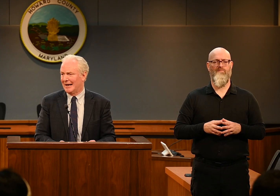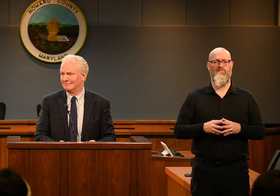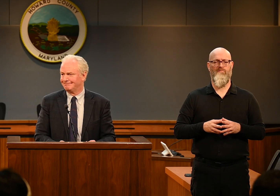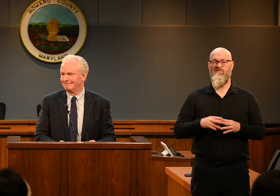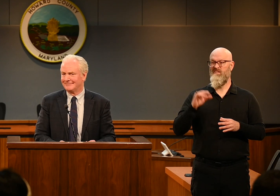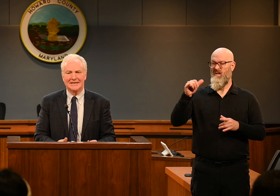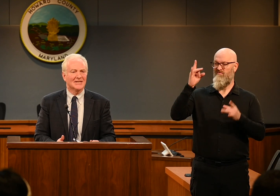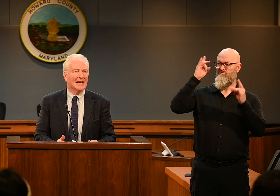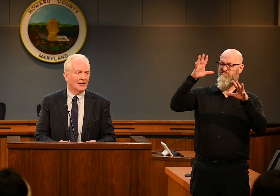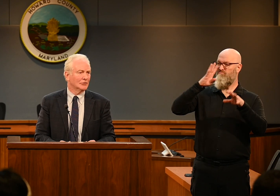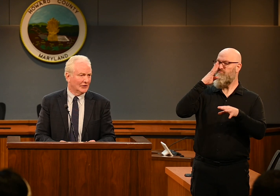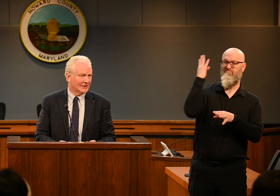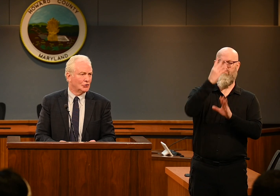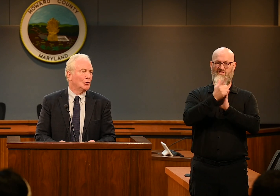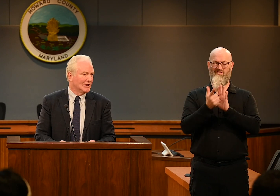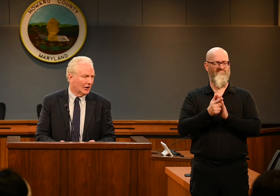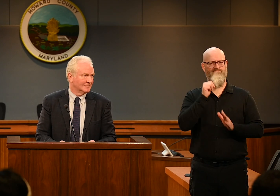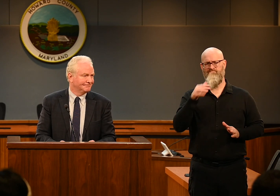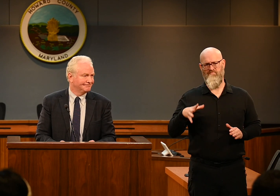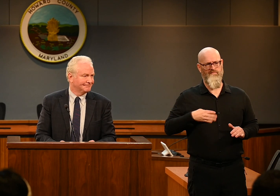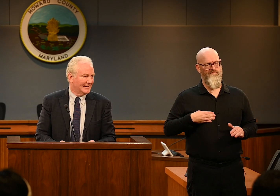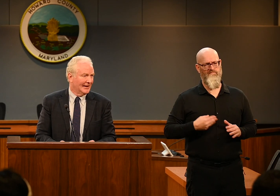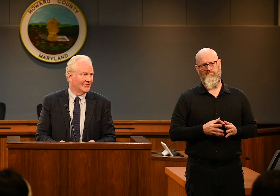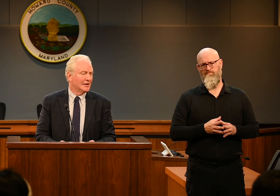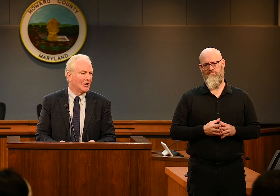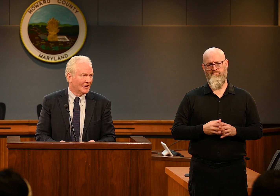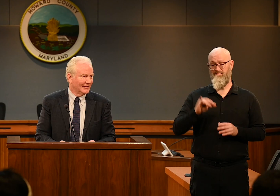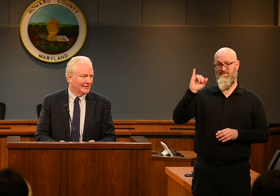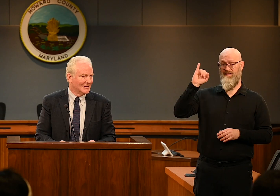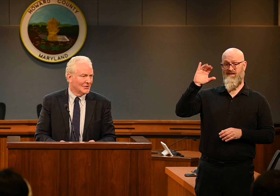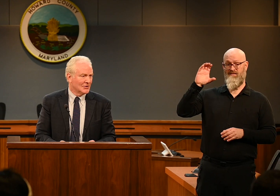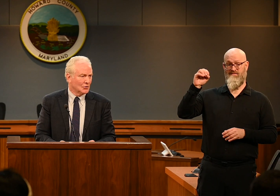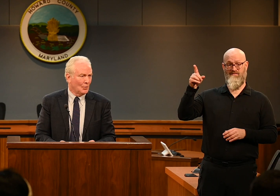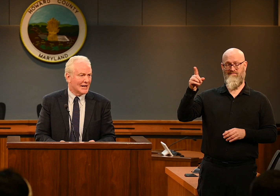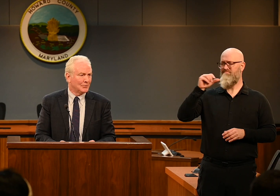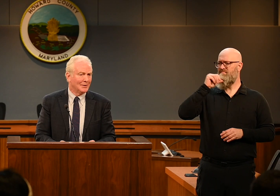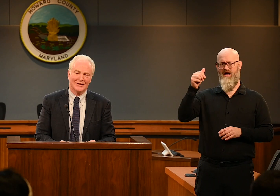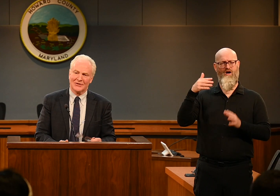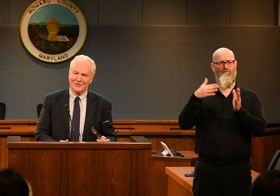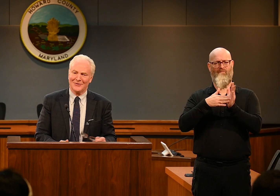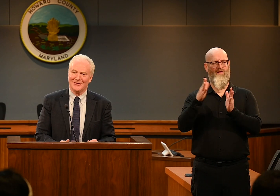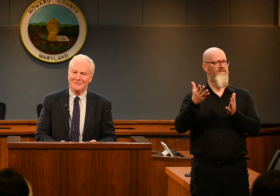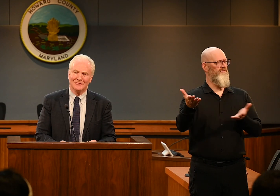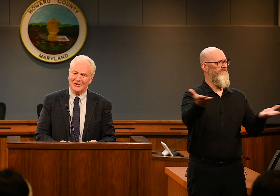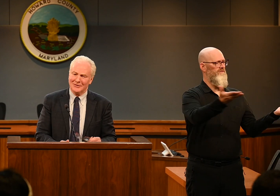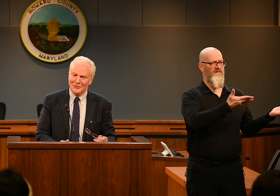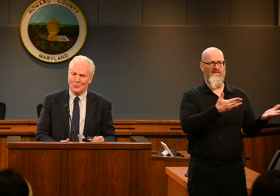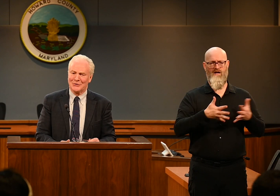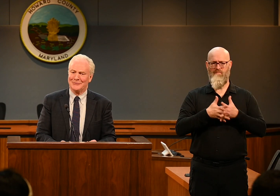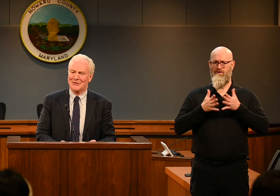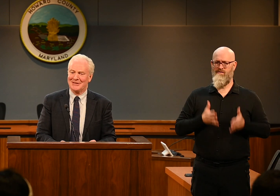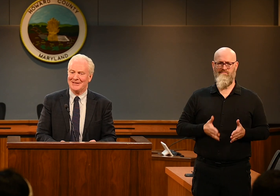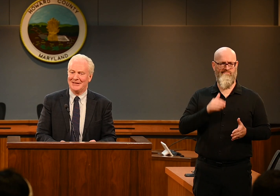is about. It does not reflect who we are as Americans. So as we witness really